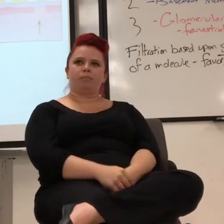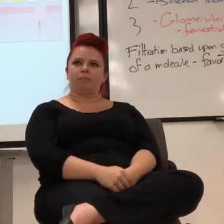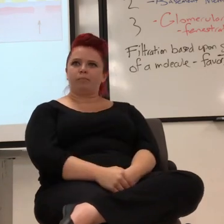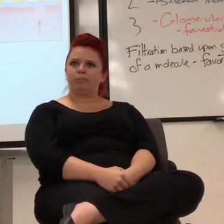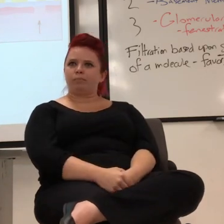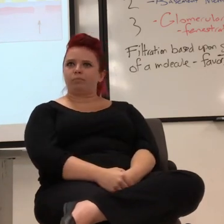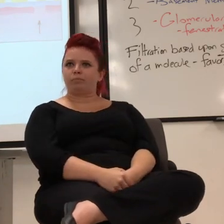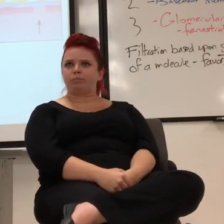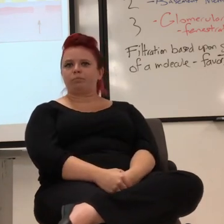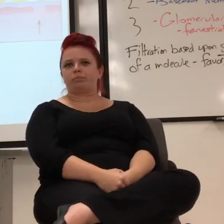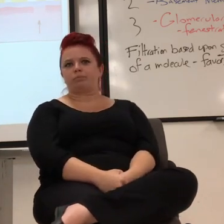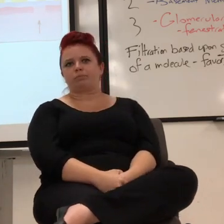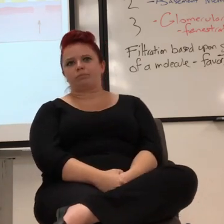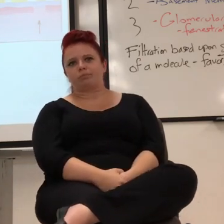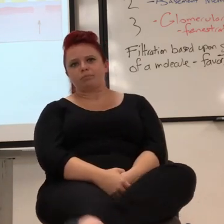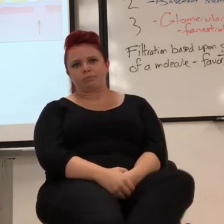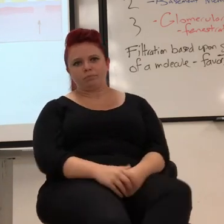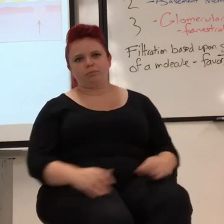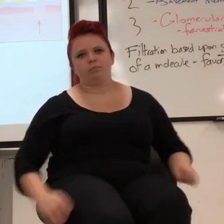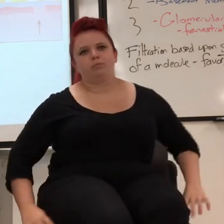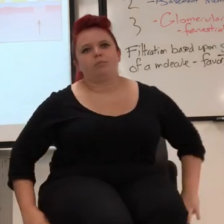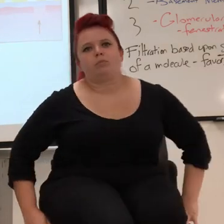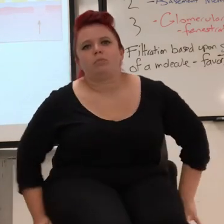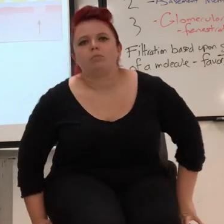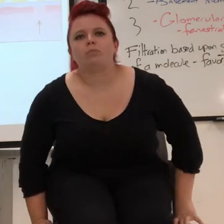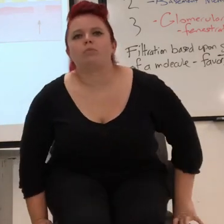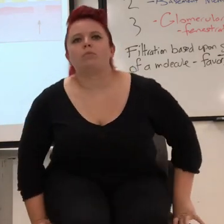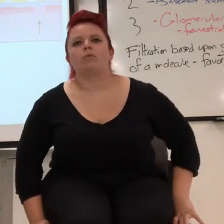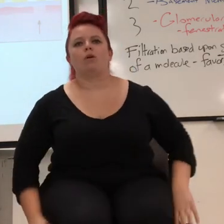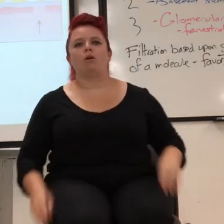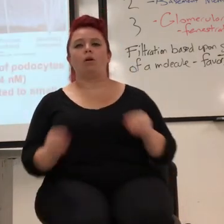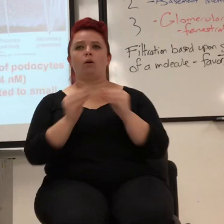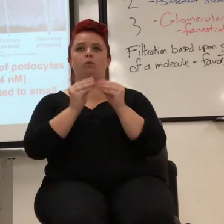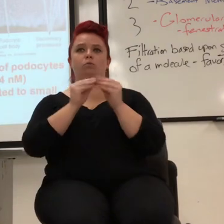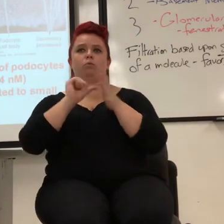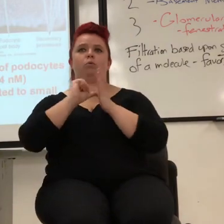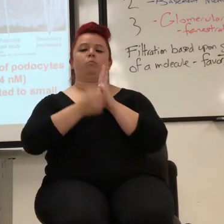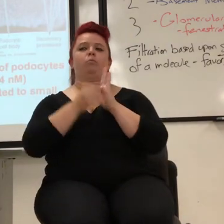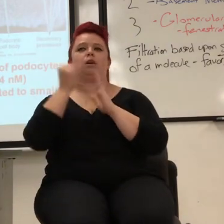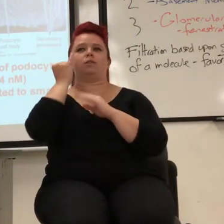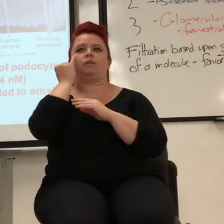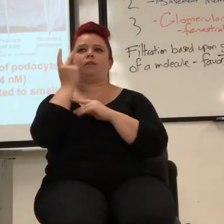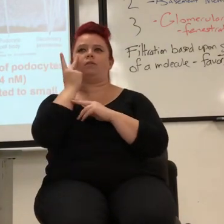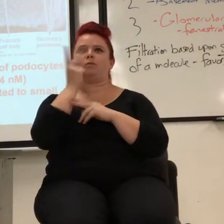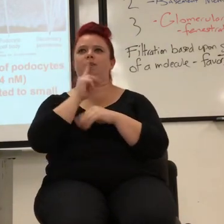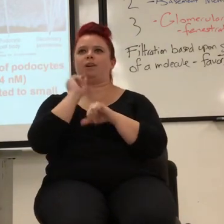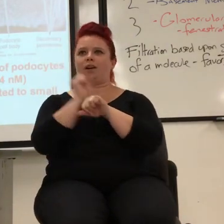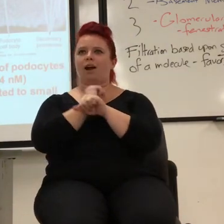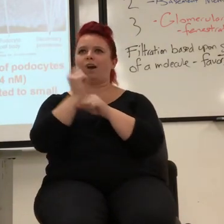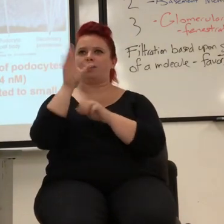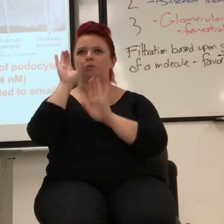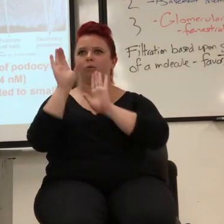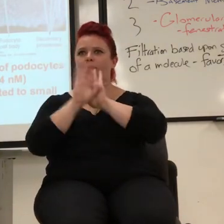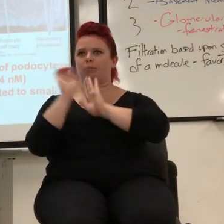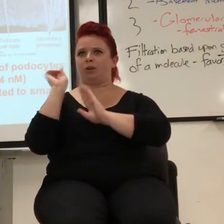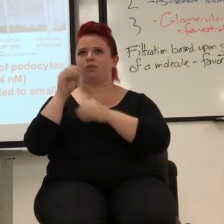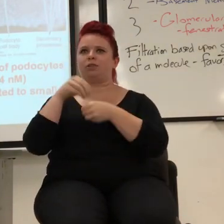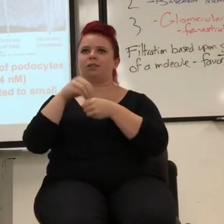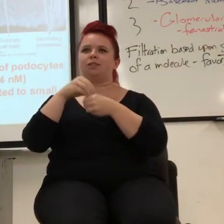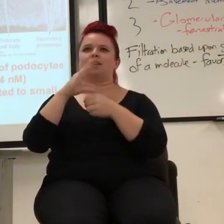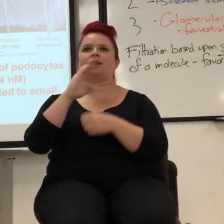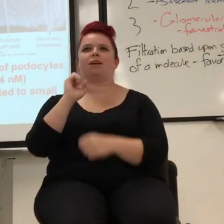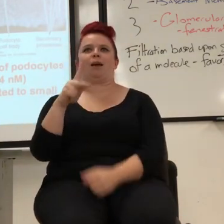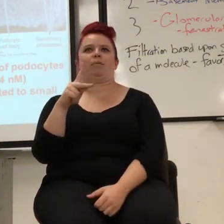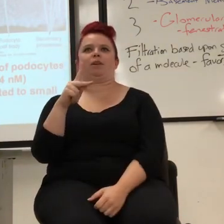basic principles. Now, what's more impressive is if you actually look at a real picture of this from the inside of the